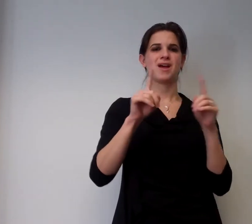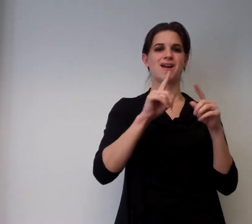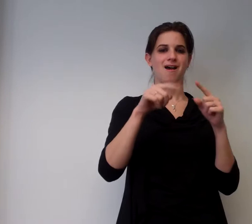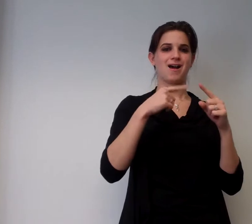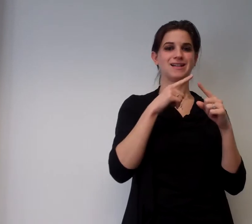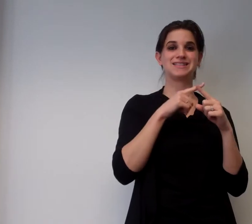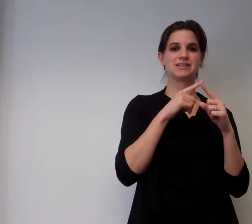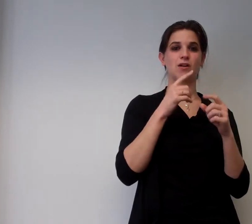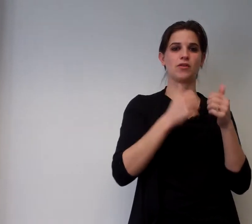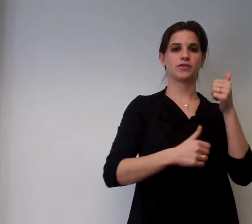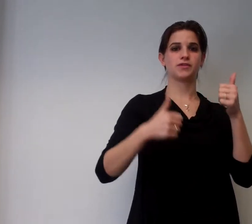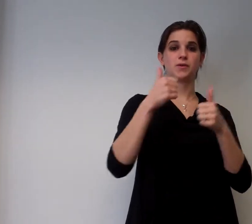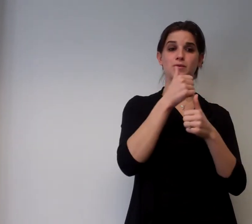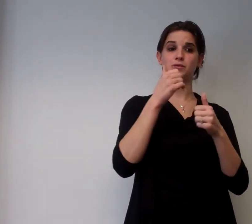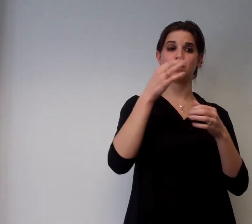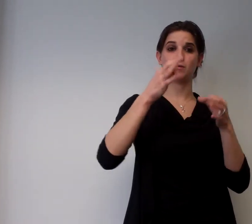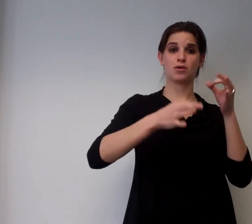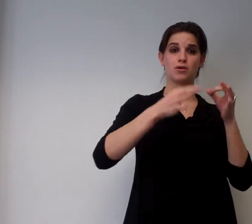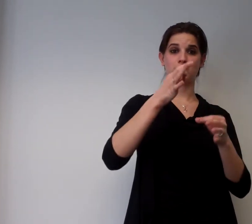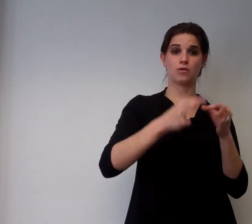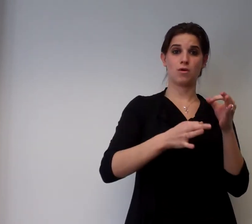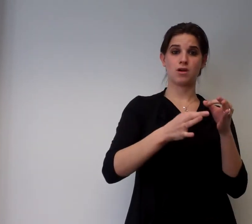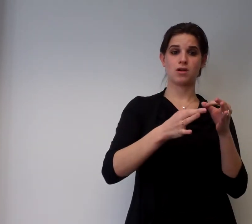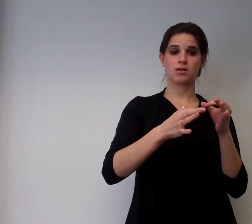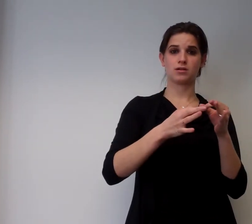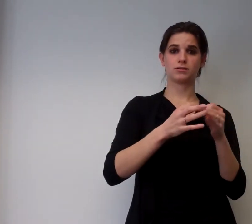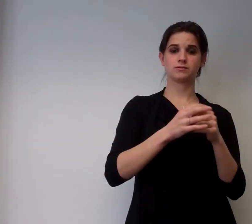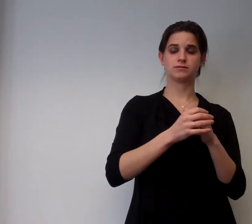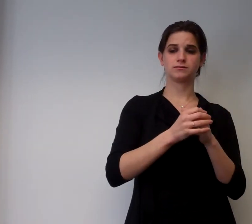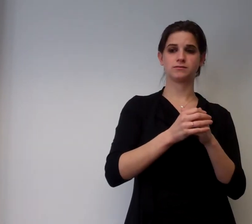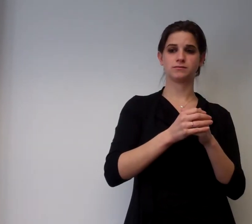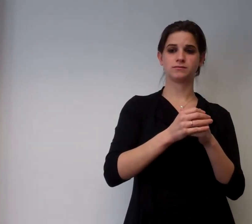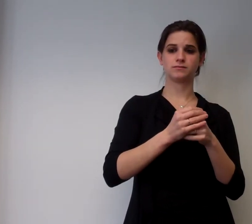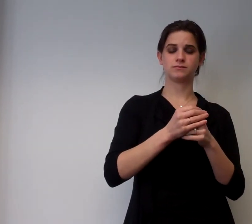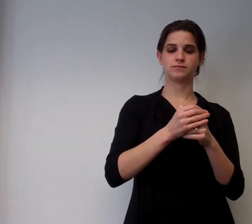forward. And then TV. What role does TV play here?